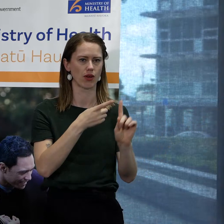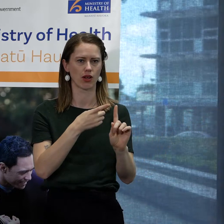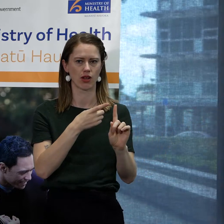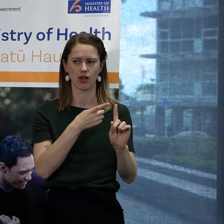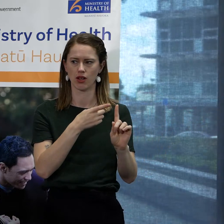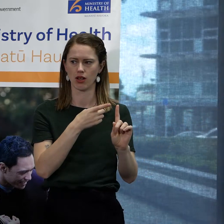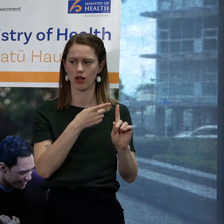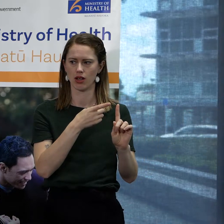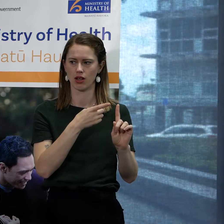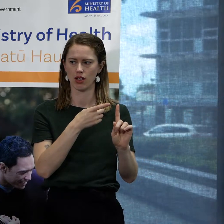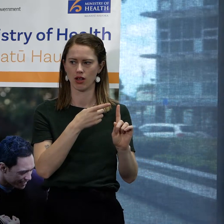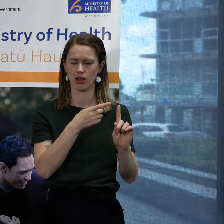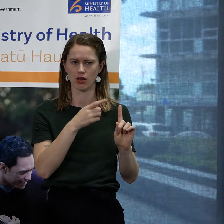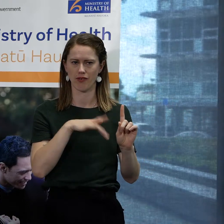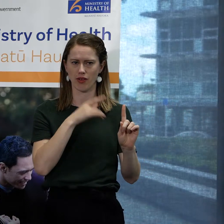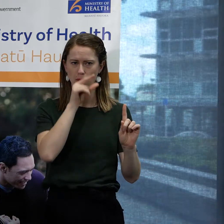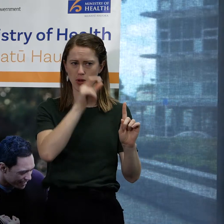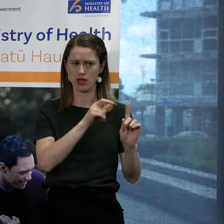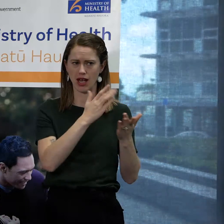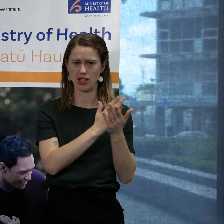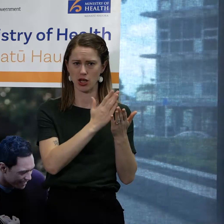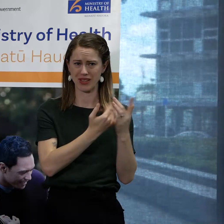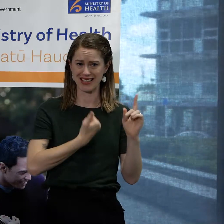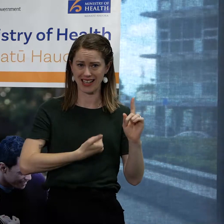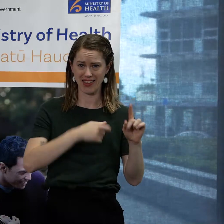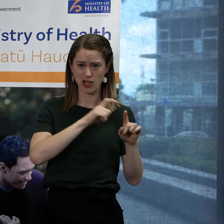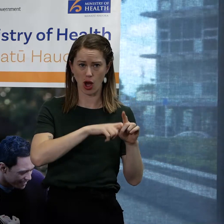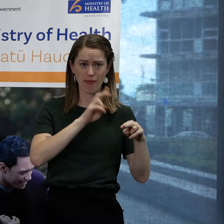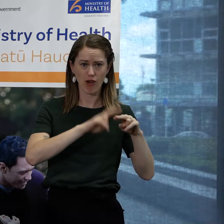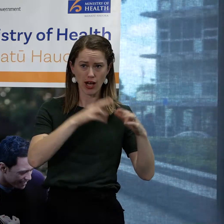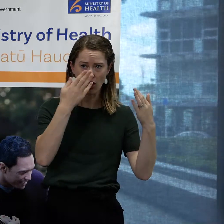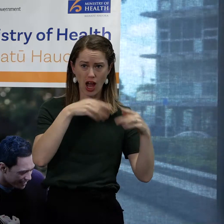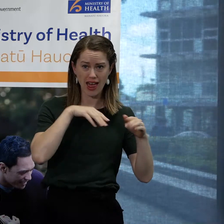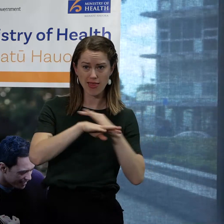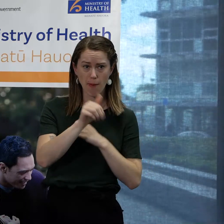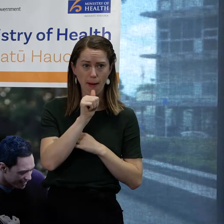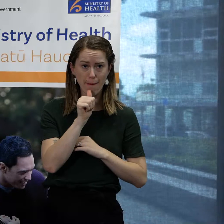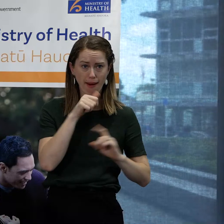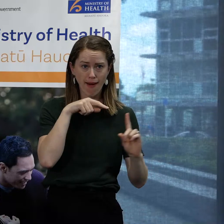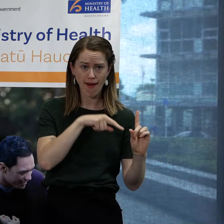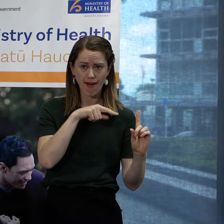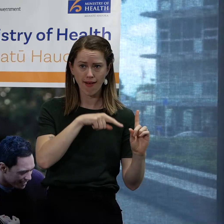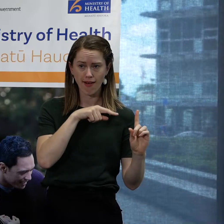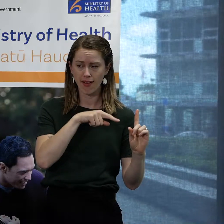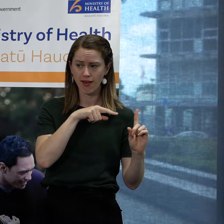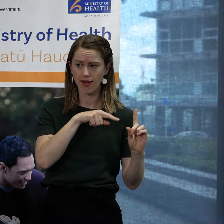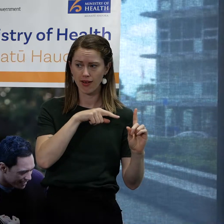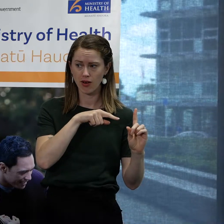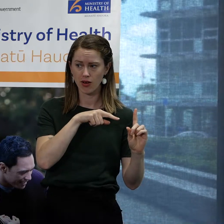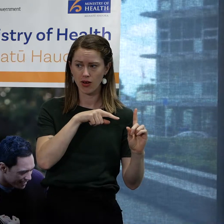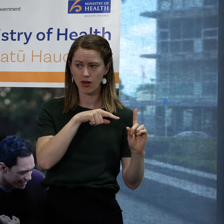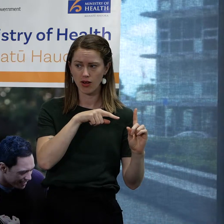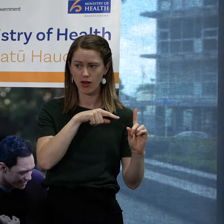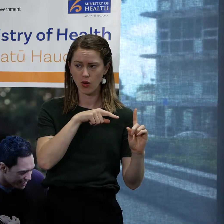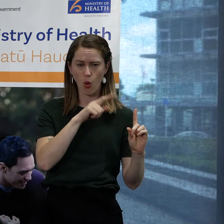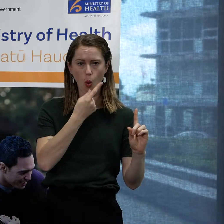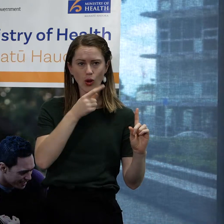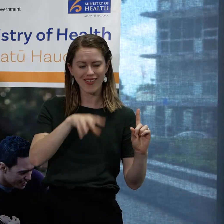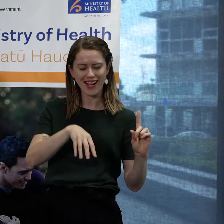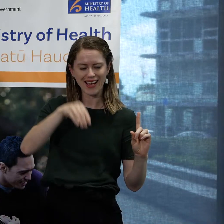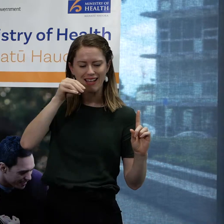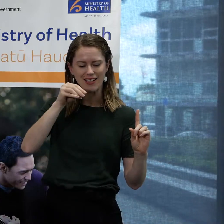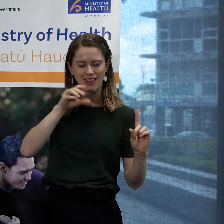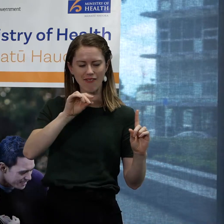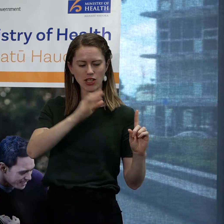infected now? I mean, how likely is it that person was infectious on Friday if they were exposed on Friday? Or are we now thinking they could have picked up infection